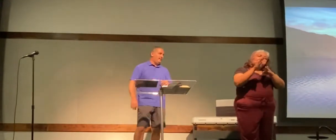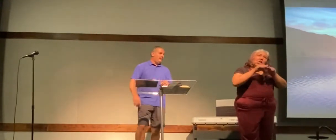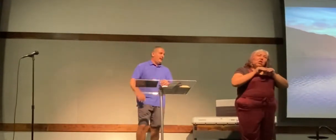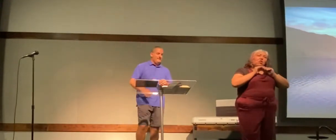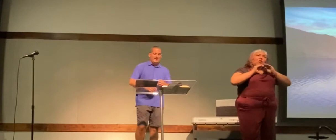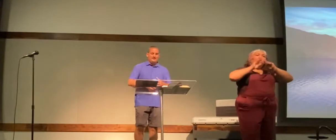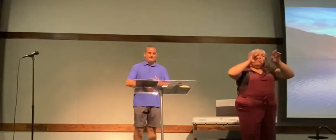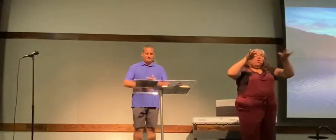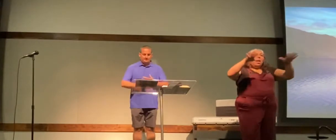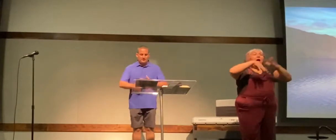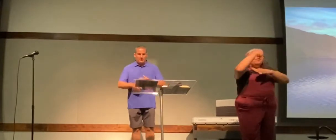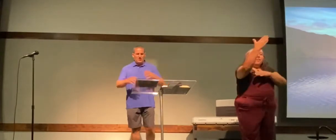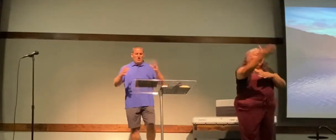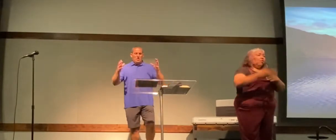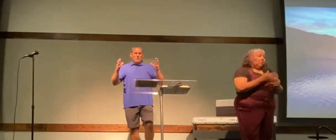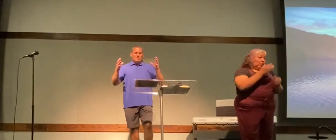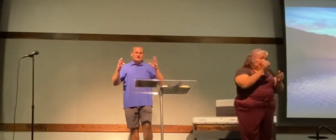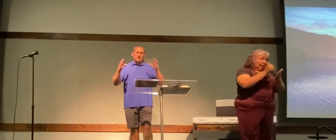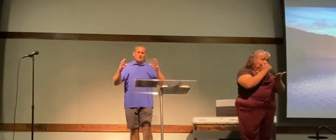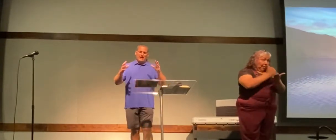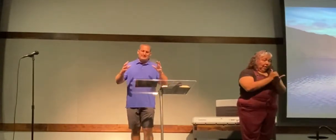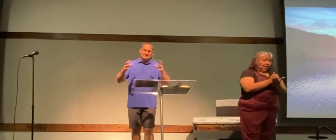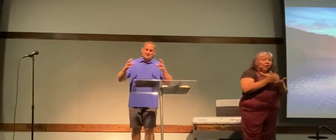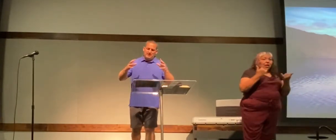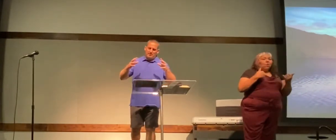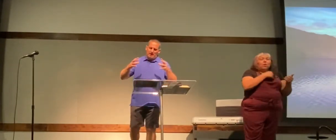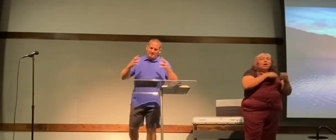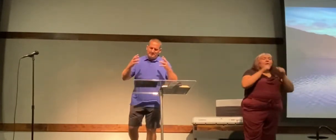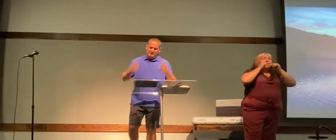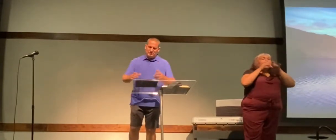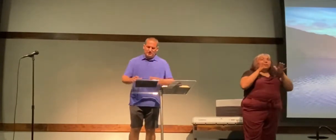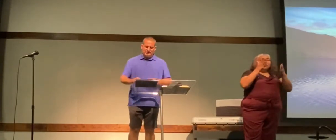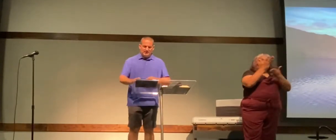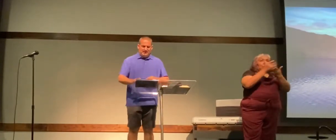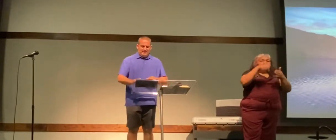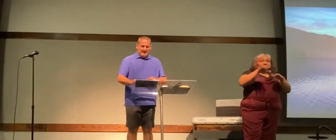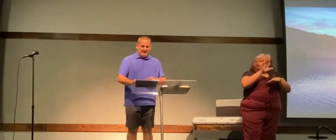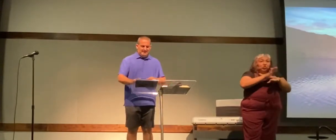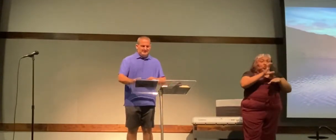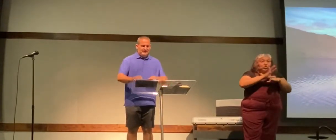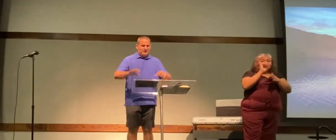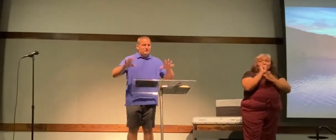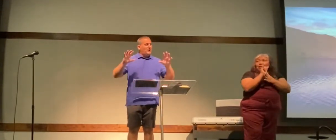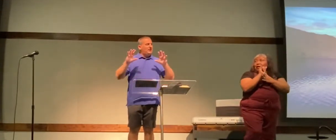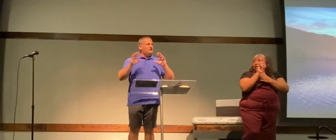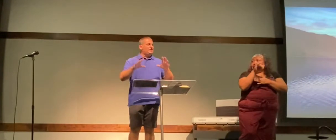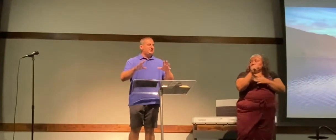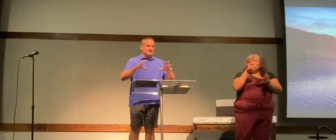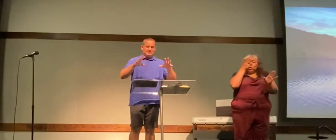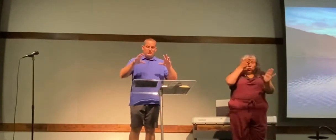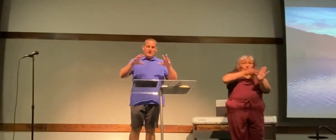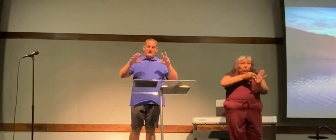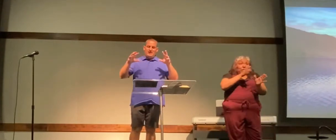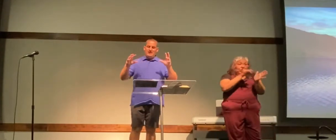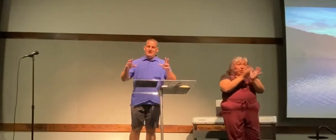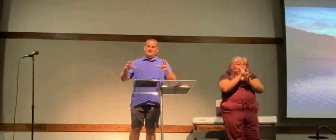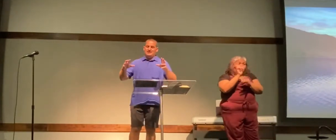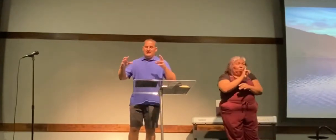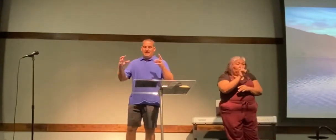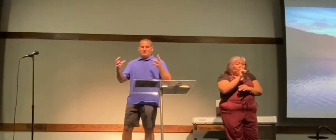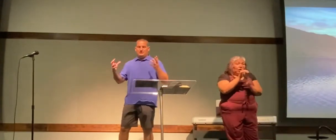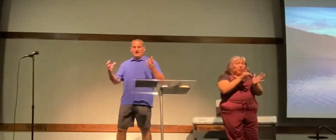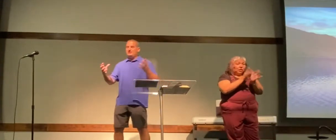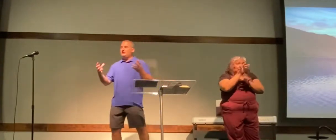there. Amen? We are so blessed to be a part of this church that is joining Jesus where He